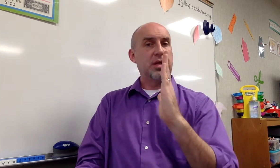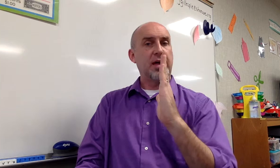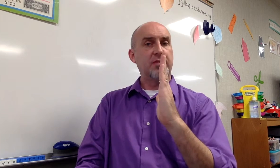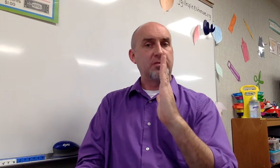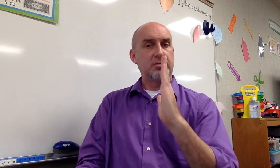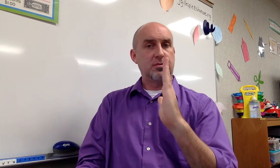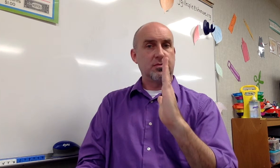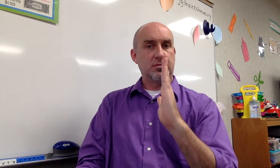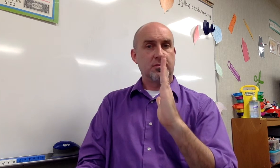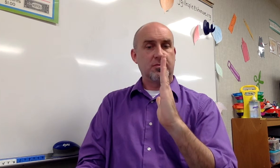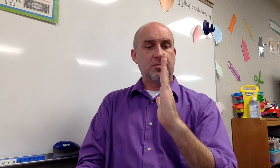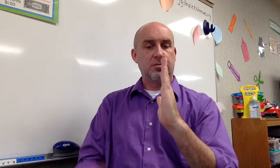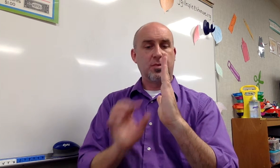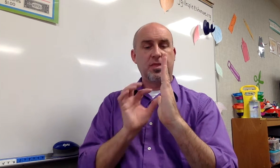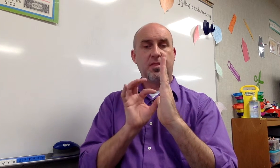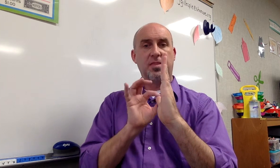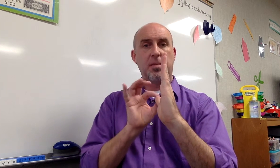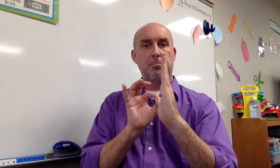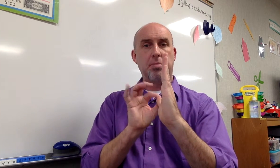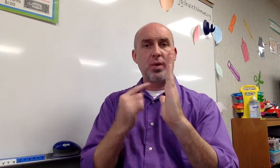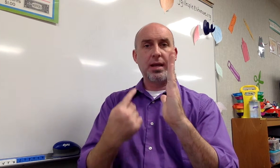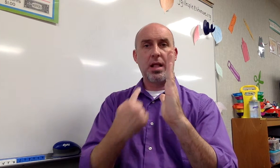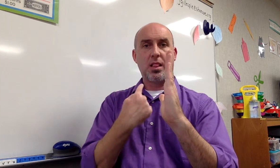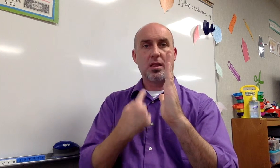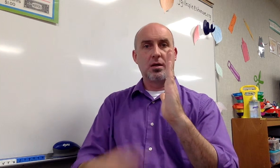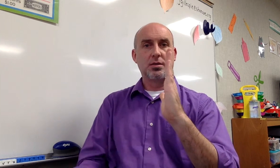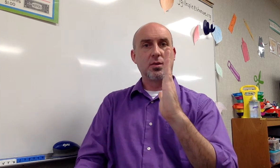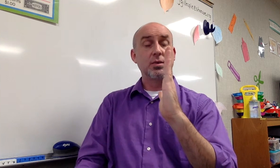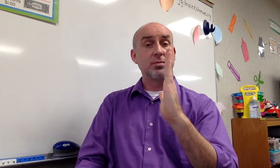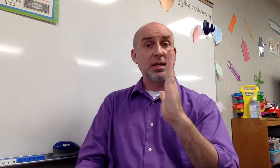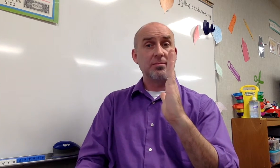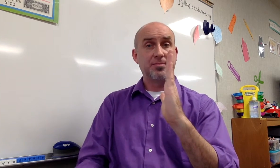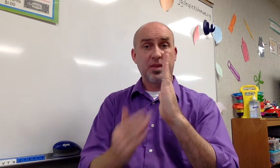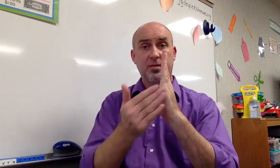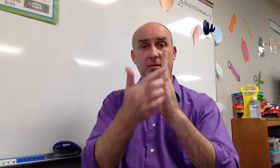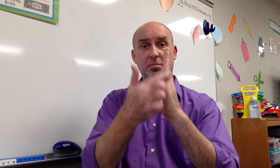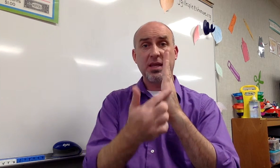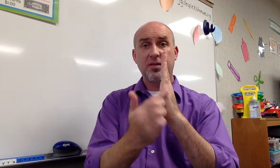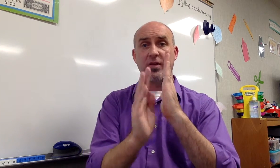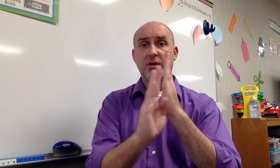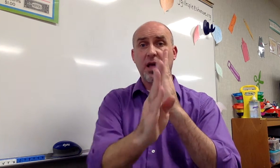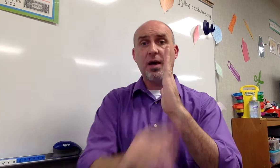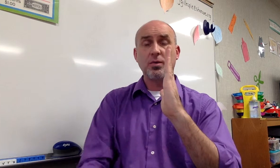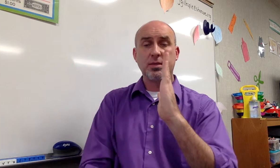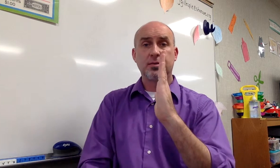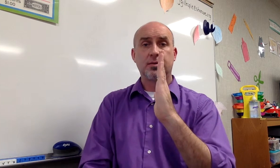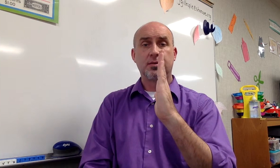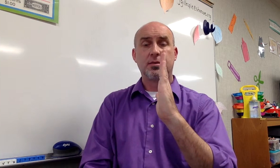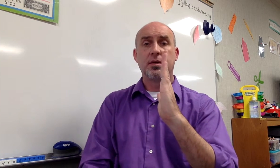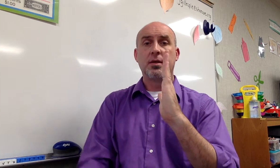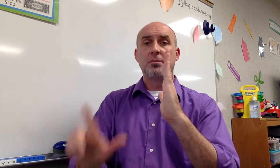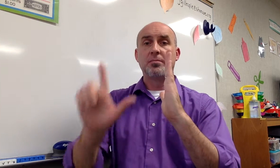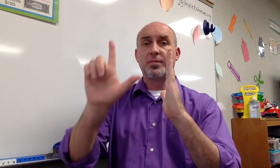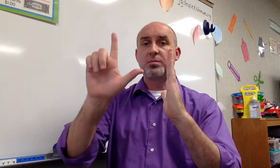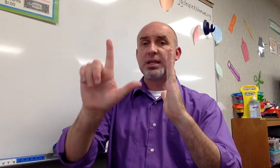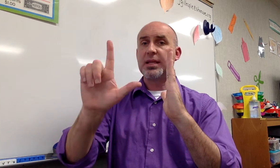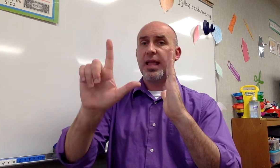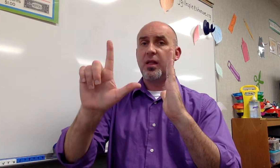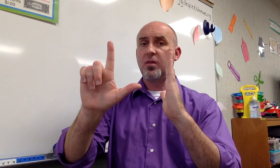have it with the thumb pointing towards me, pinky finger out. Take an L from